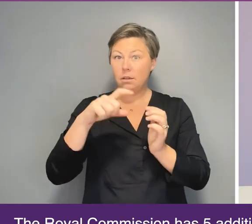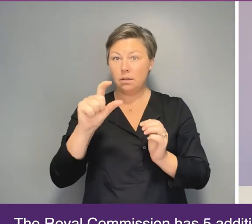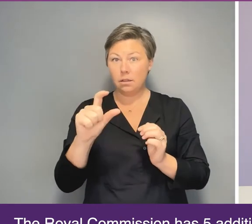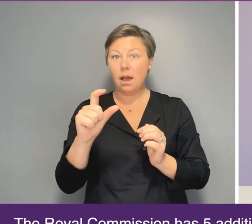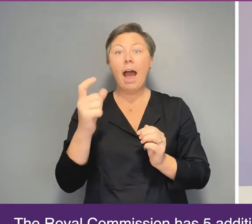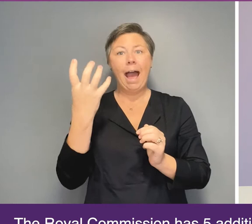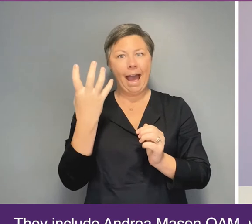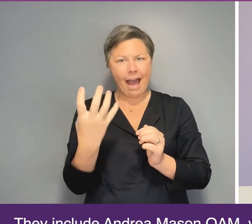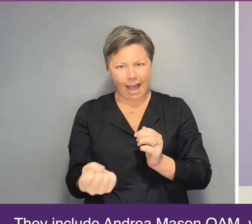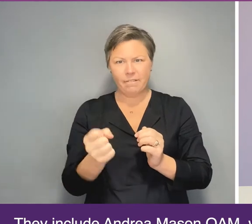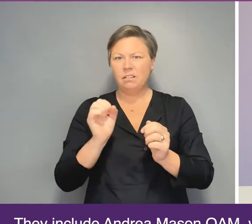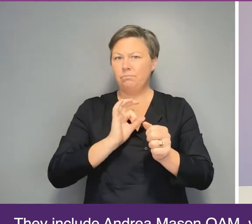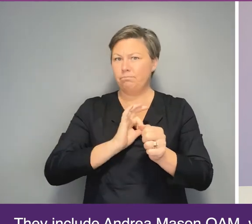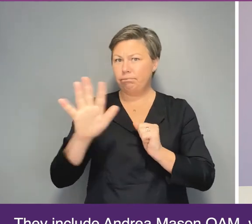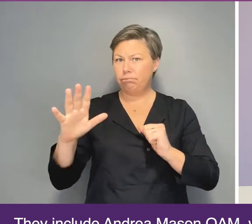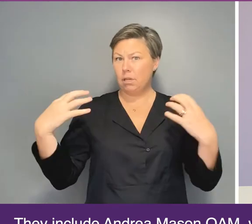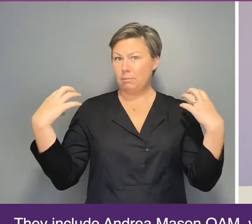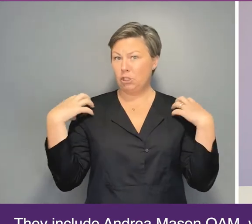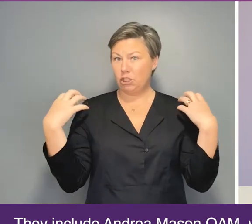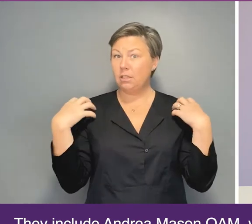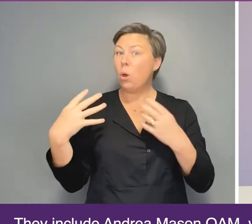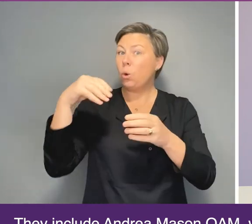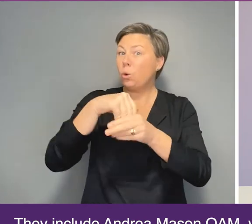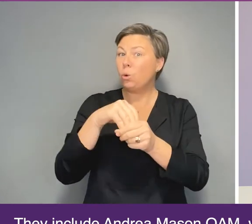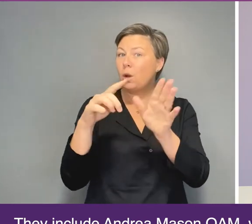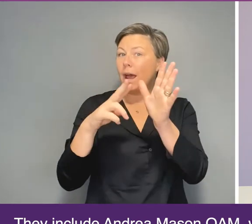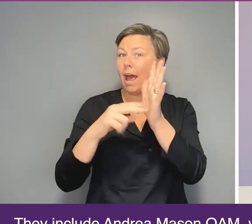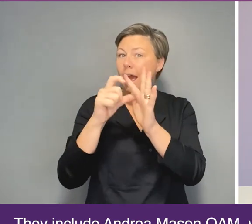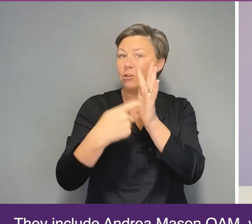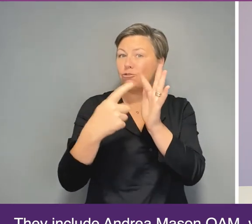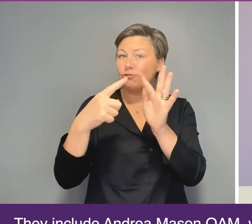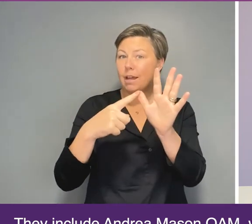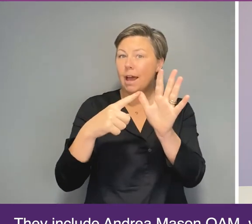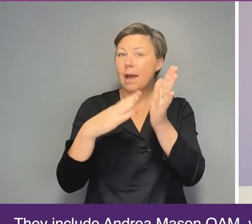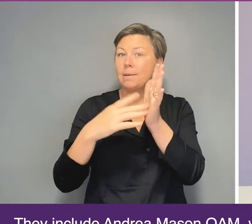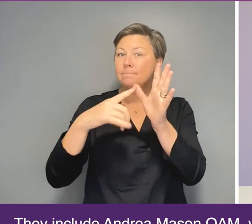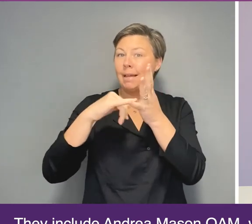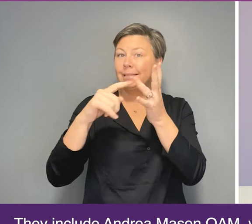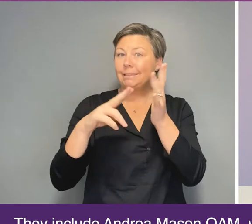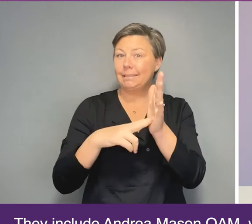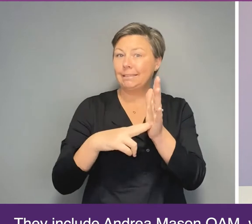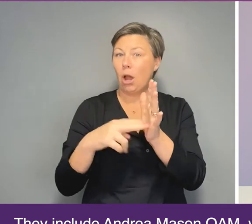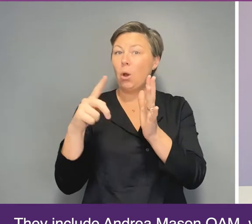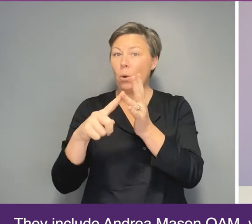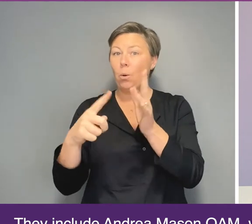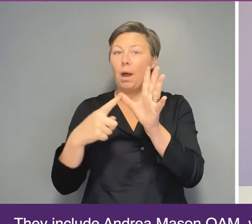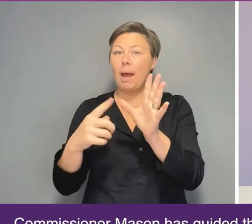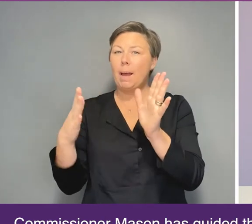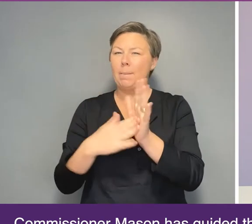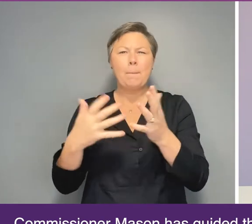commissioners. They include Andrea Mason OAM, who will be very well known to many of you.